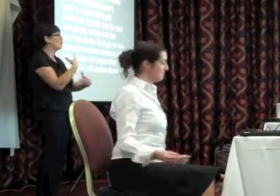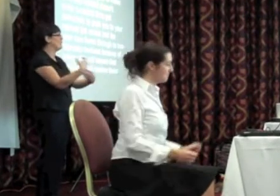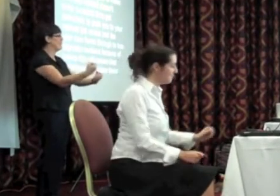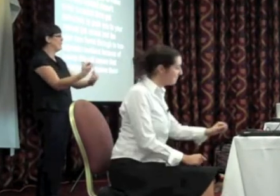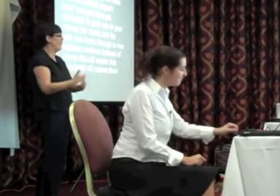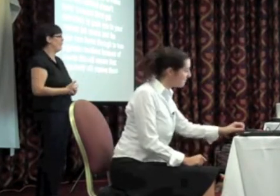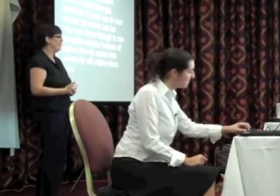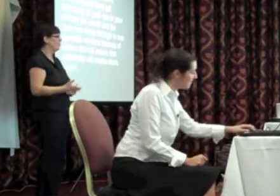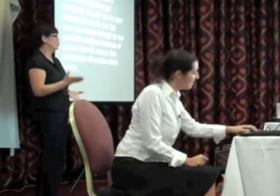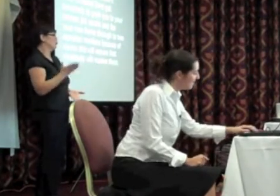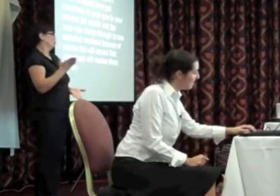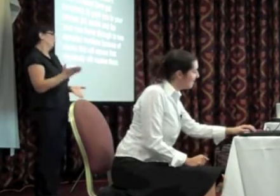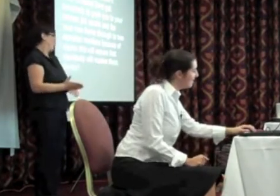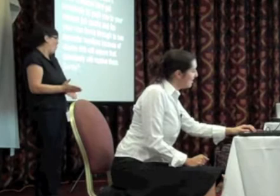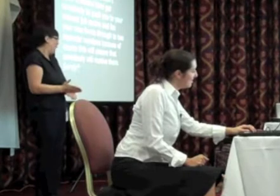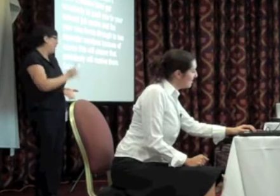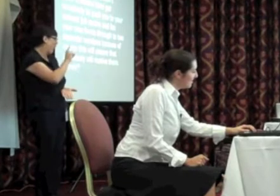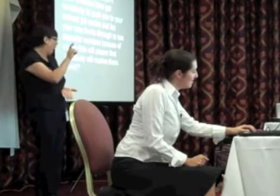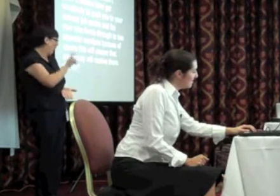Surely.